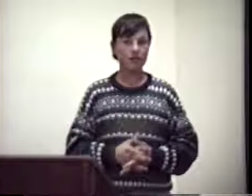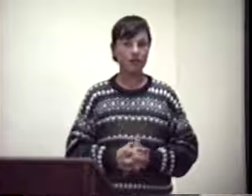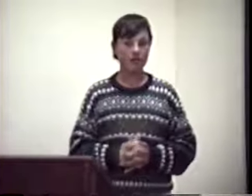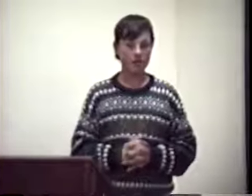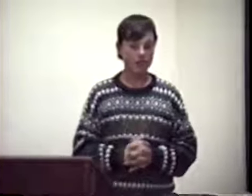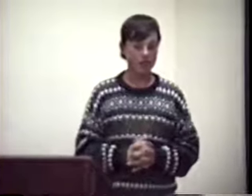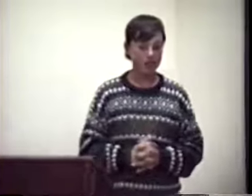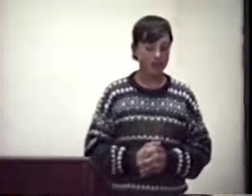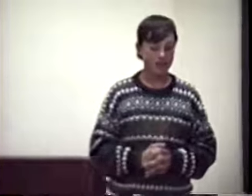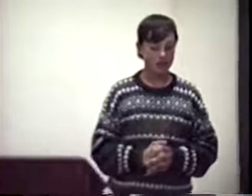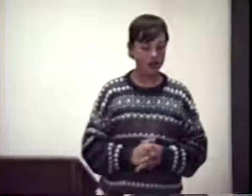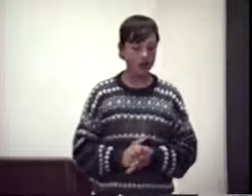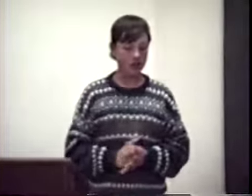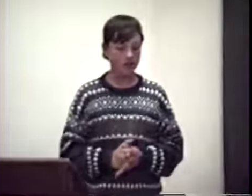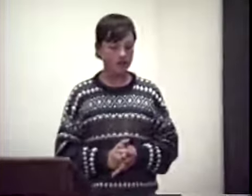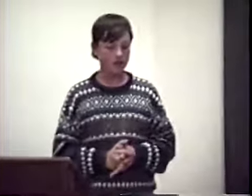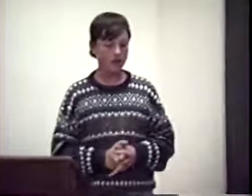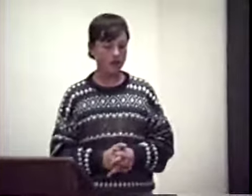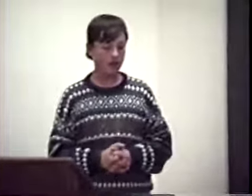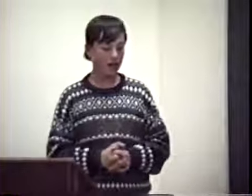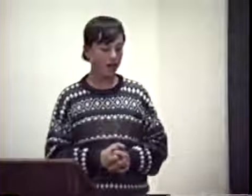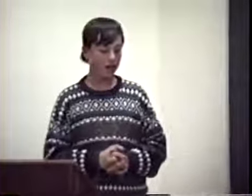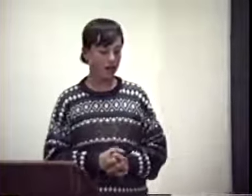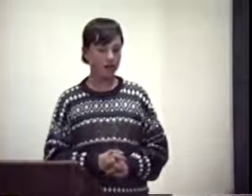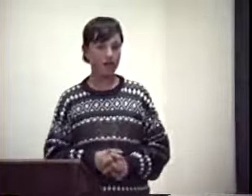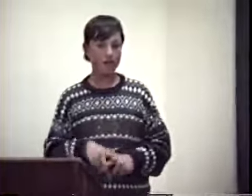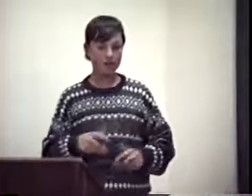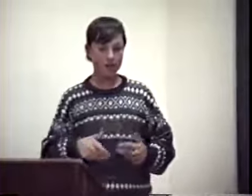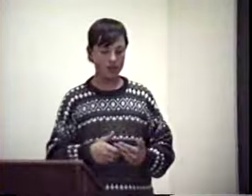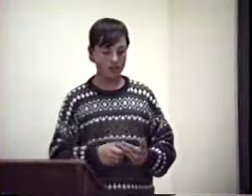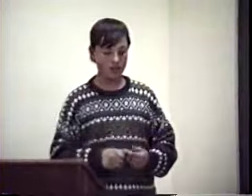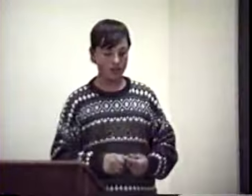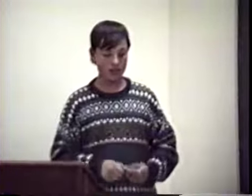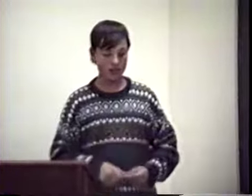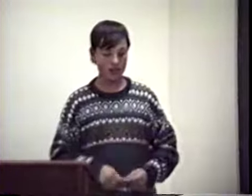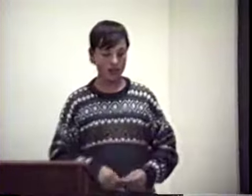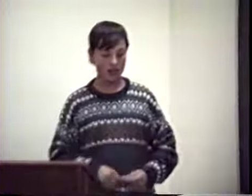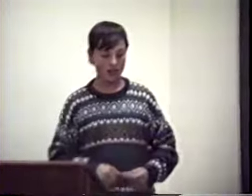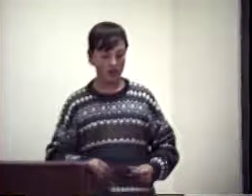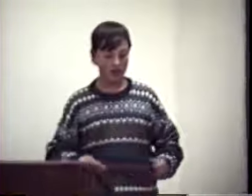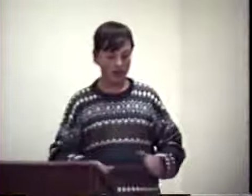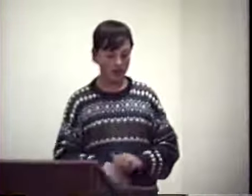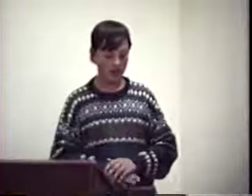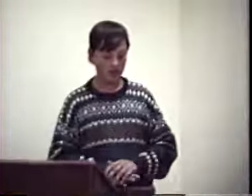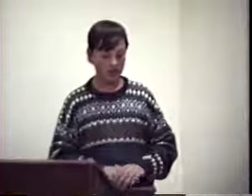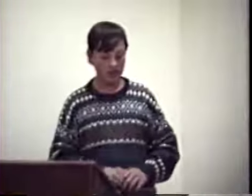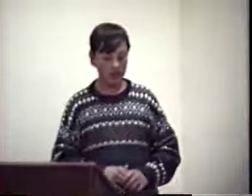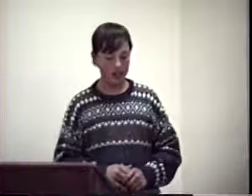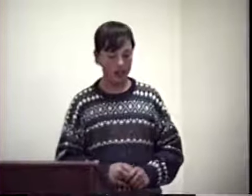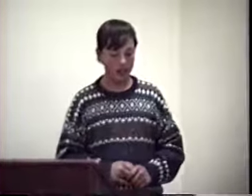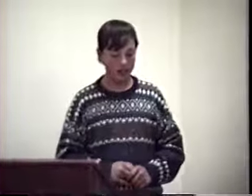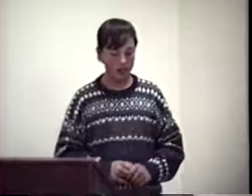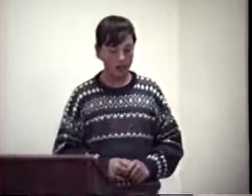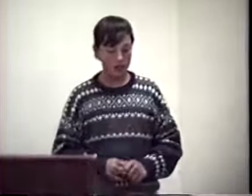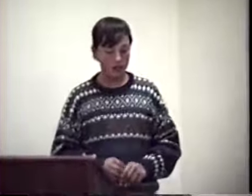was, at first it was kind of complicated for me to remember all the signs and get them down, really good. But